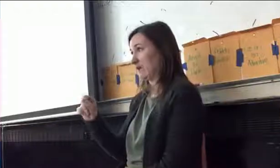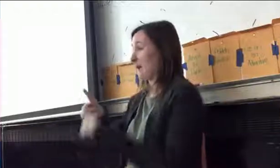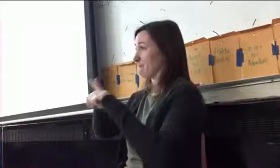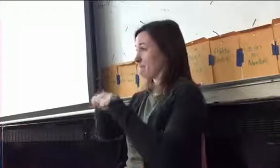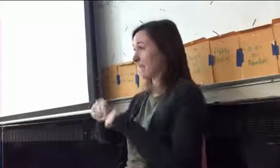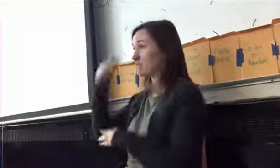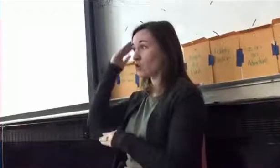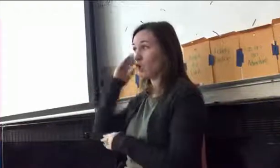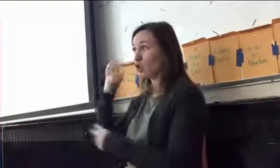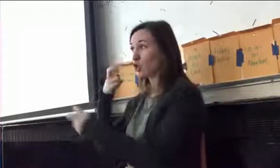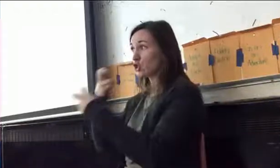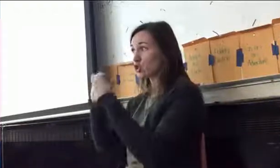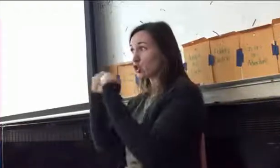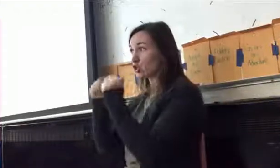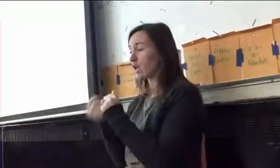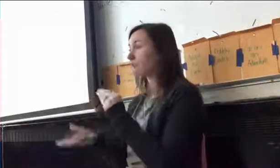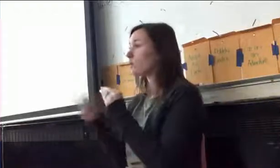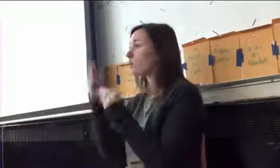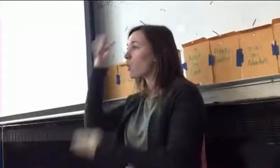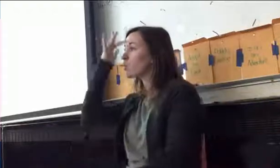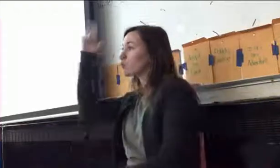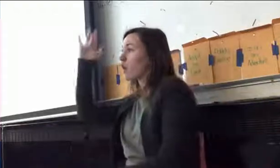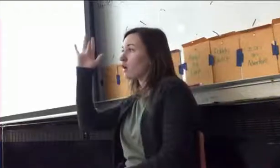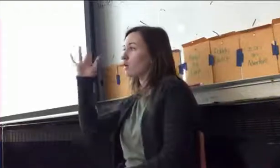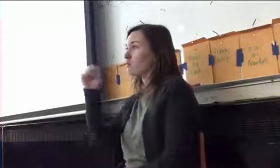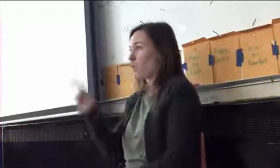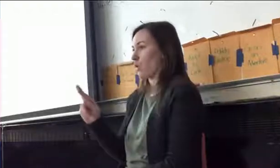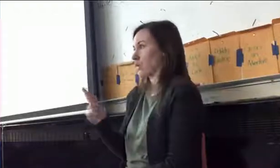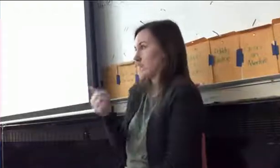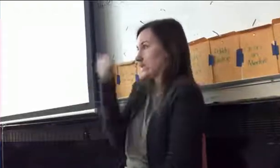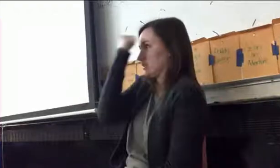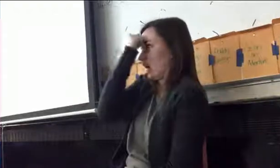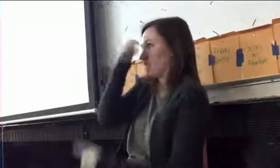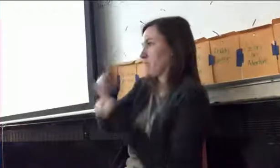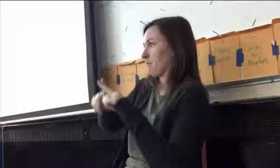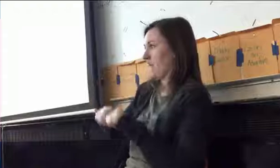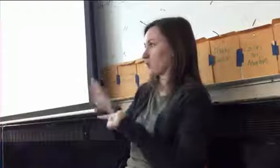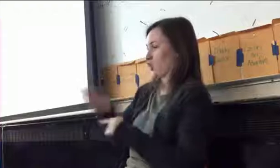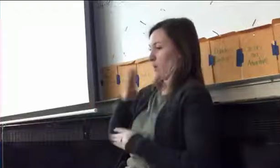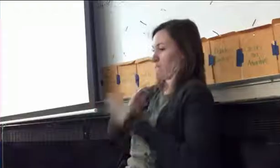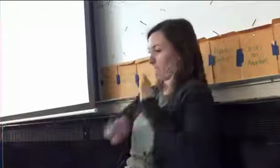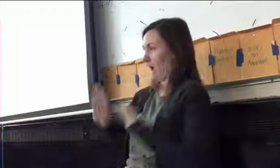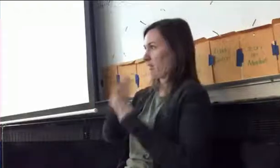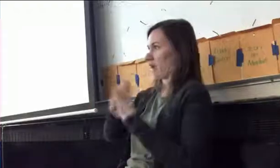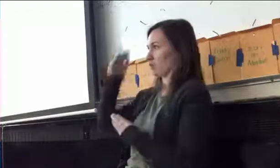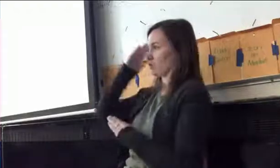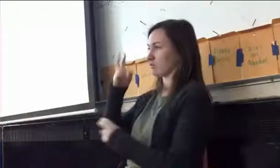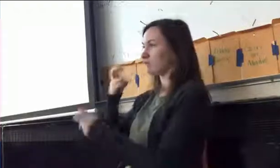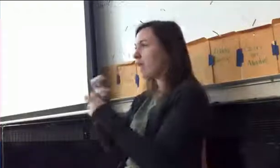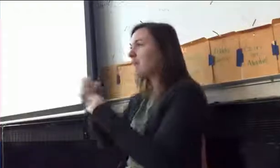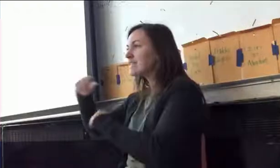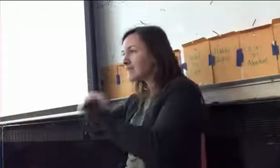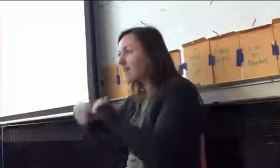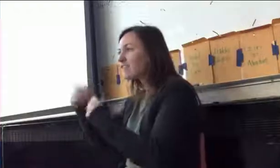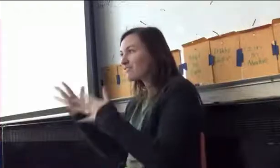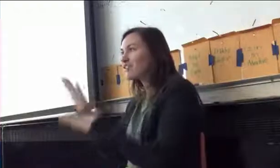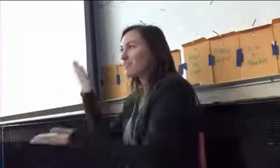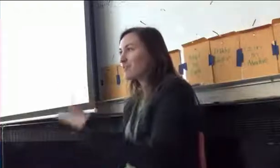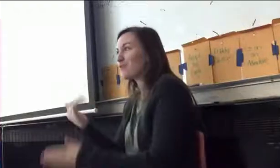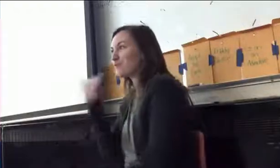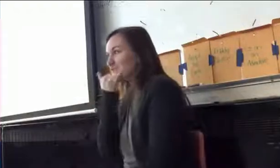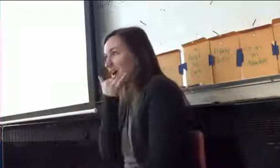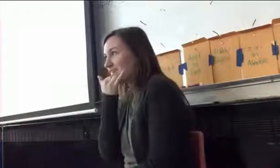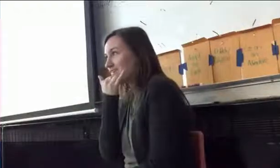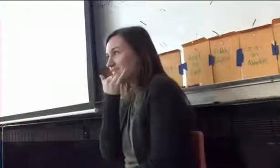you are smarter or dumber depending on your skull shape. Although scientifically this has been proven incorrect. Your brain size